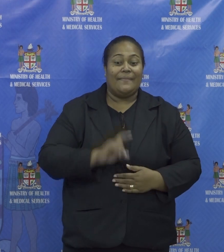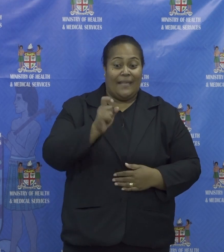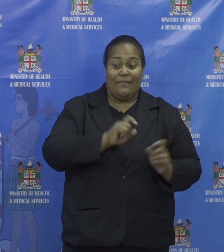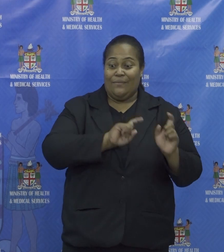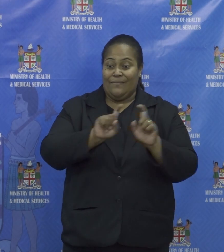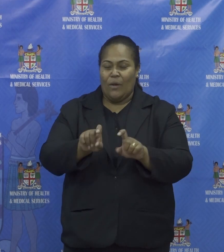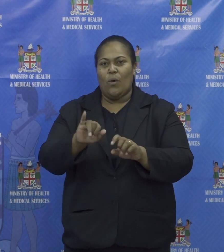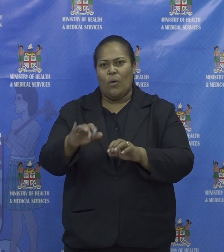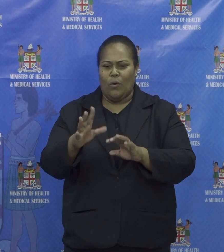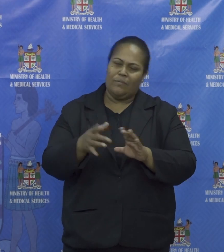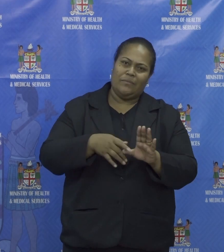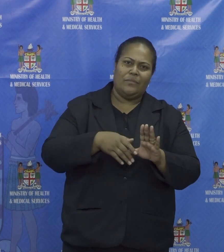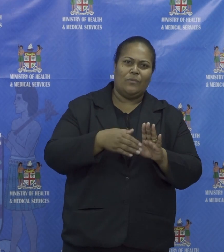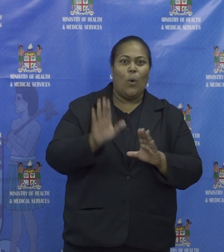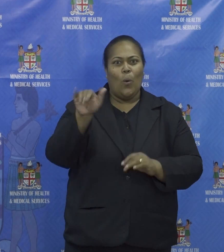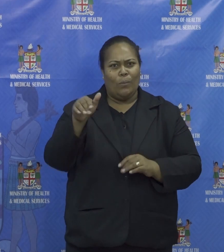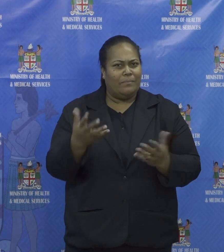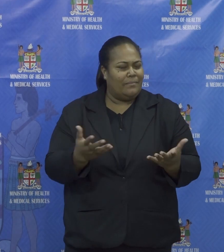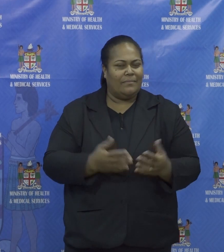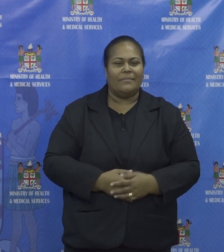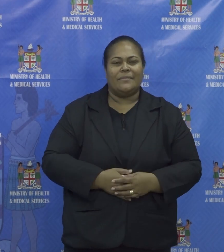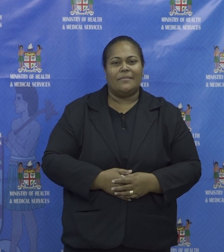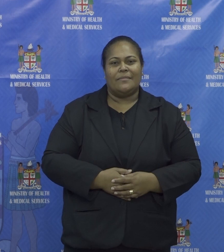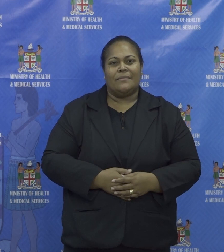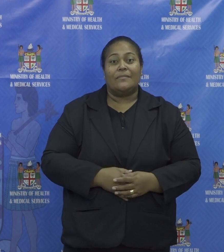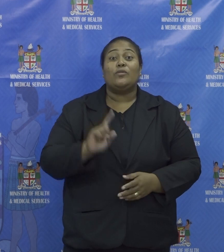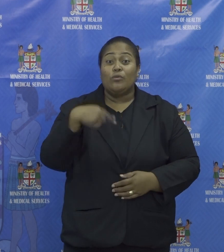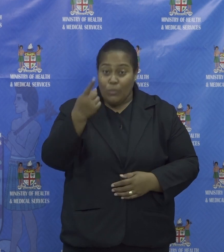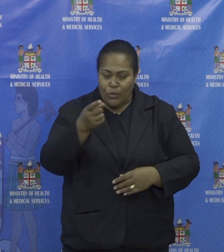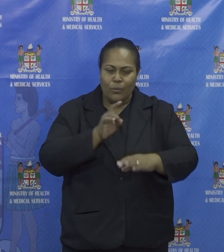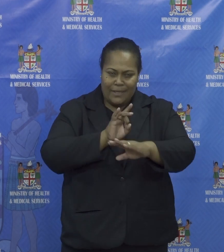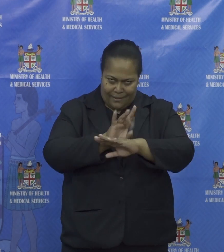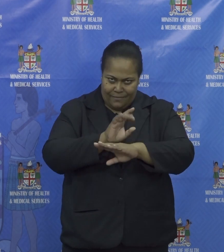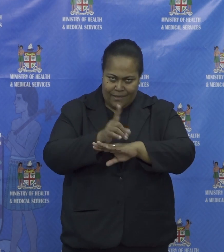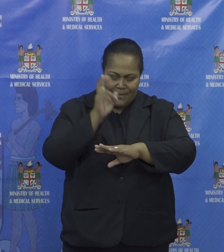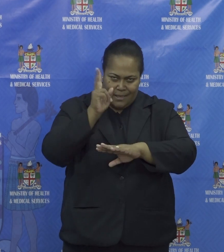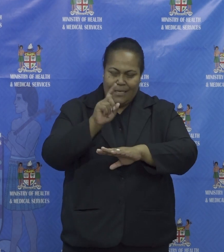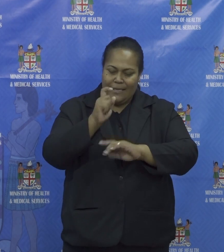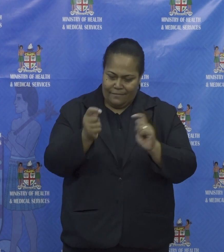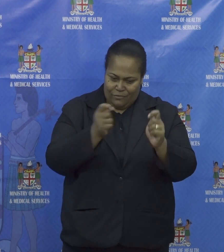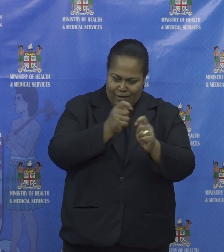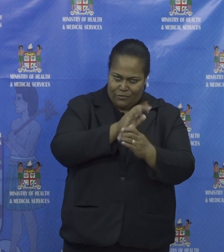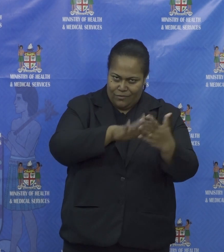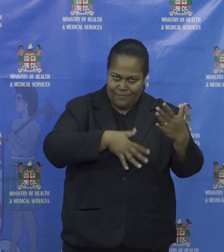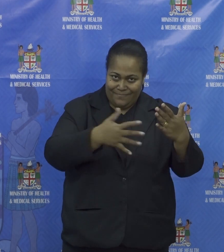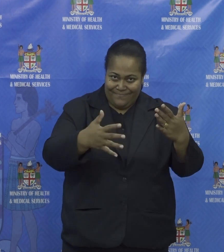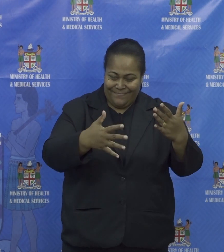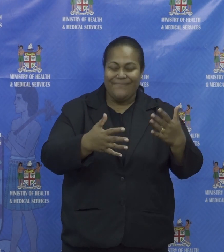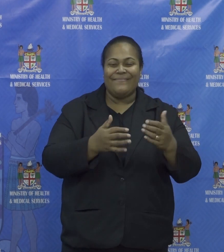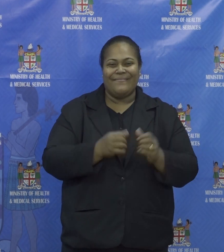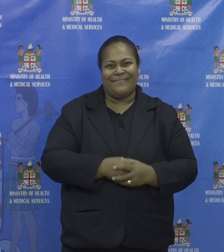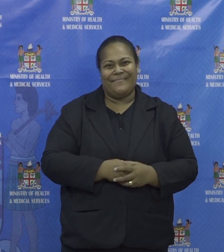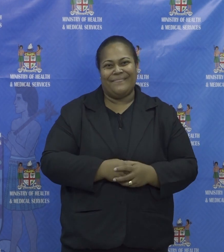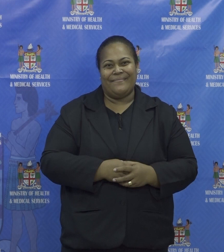safely. We will also advise tomorrow if there are changes to this arrangement. Our